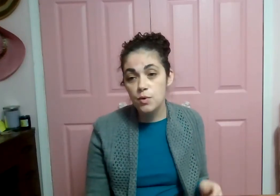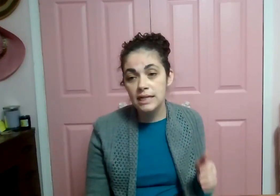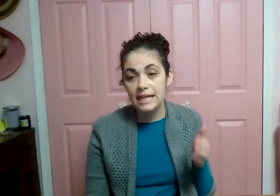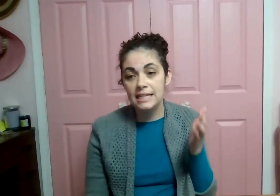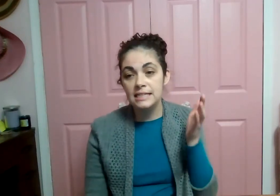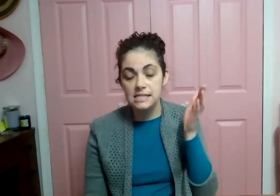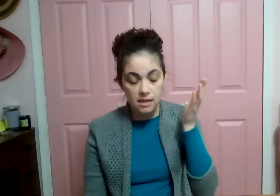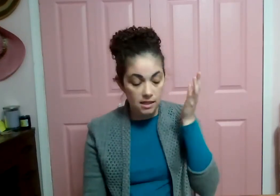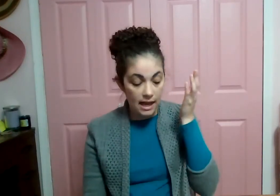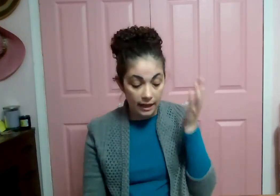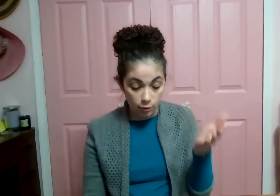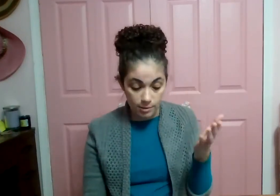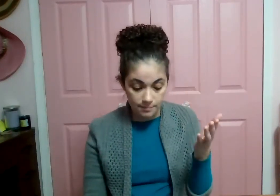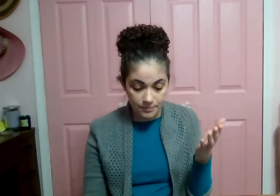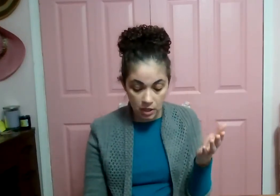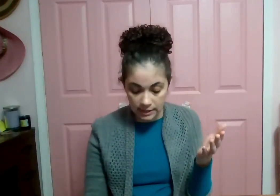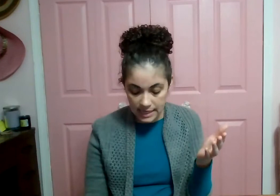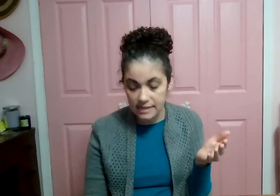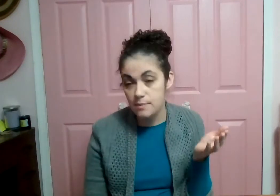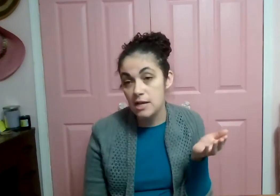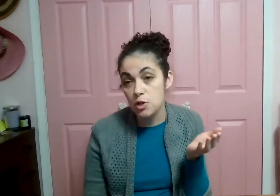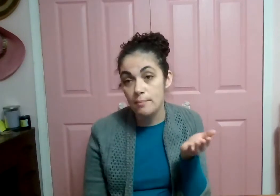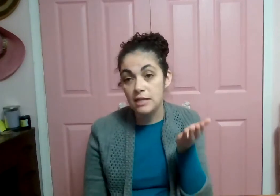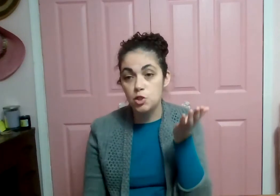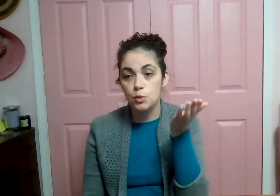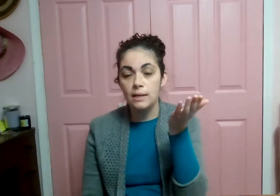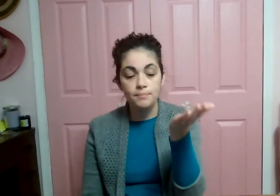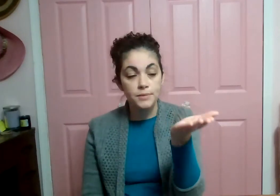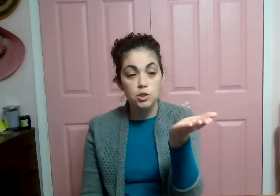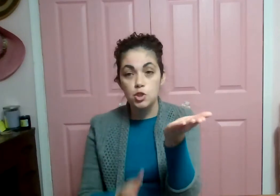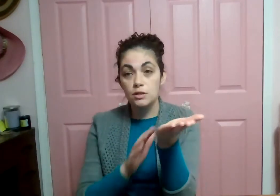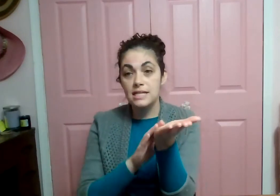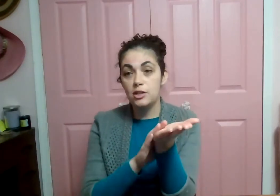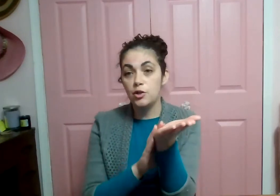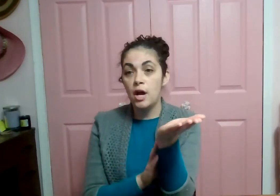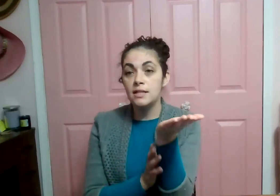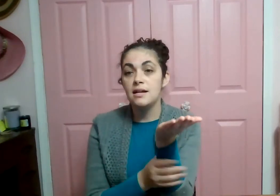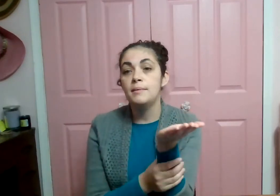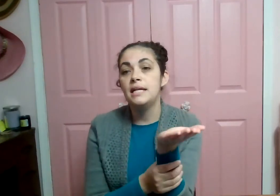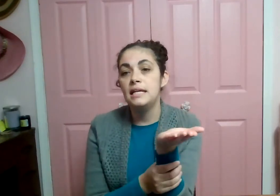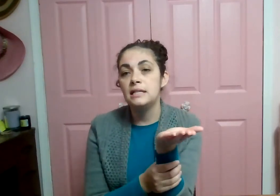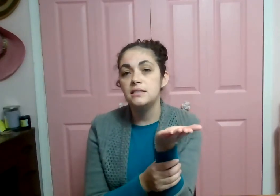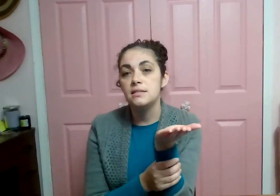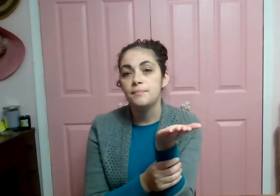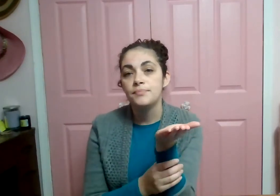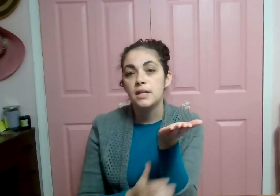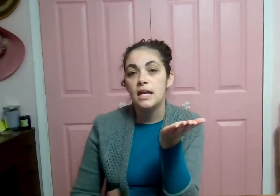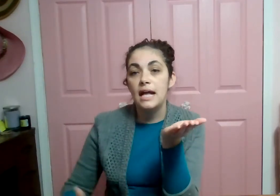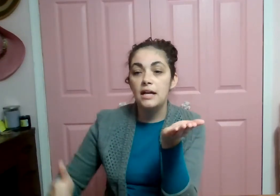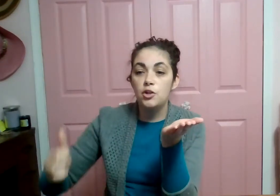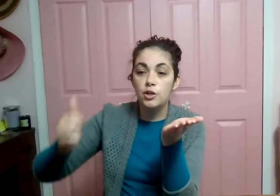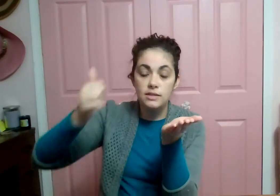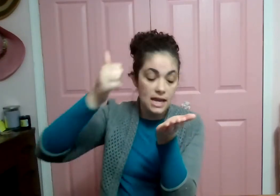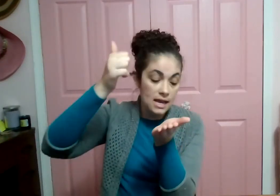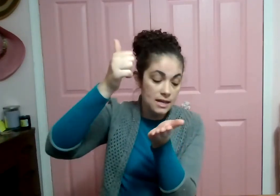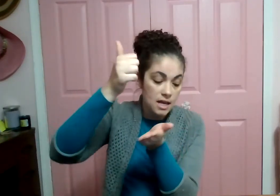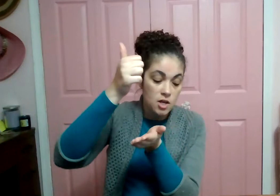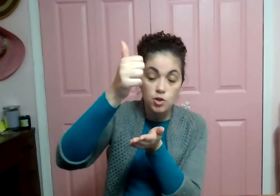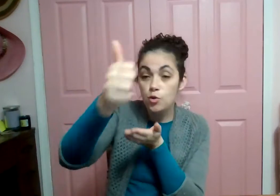one is help on the next page, on page 3. So you're going to take your non-dominant hand and you're going to take